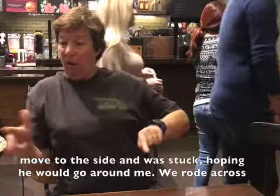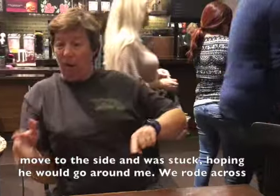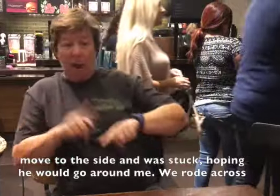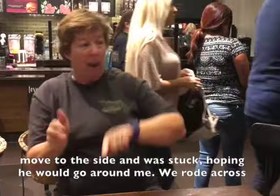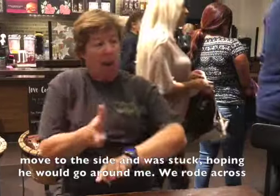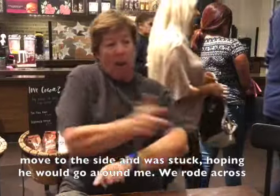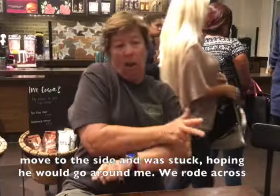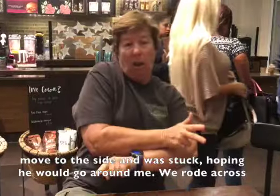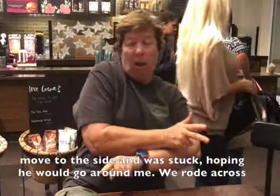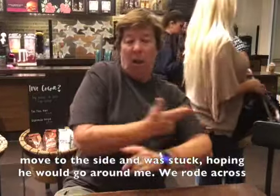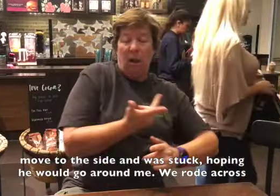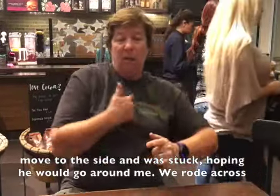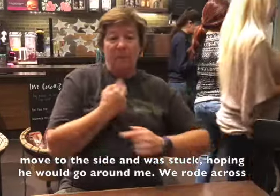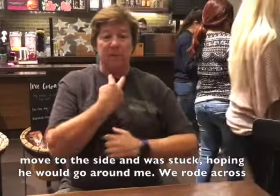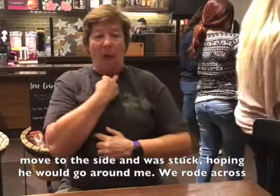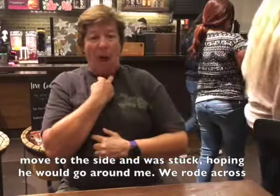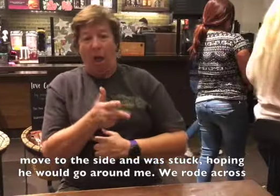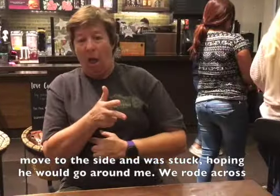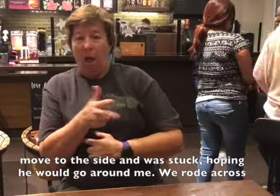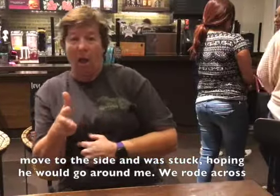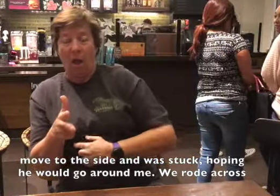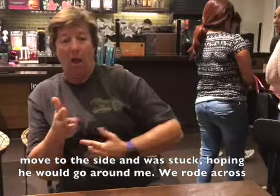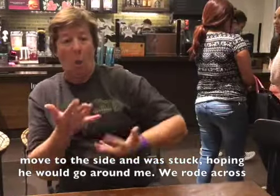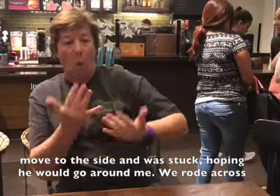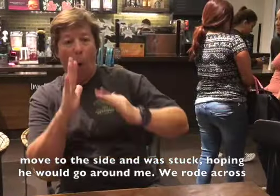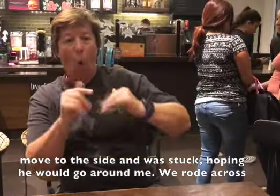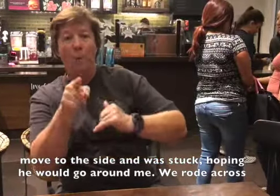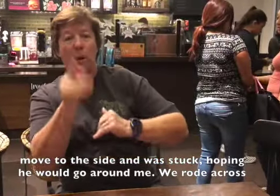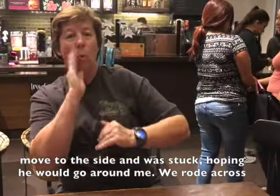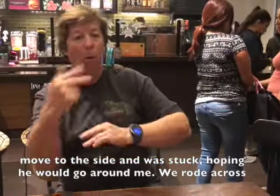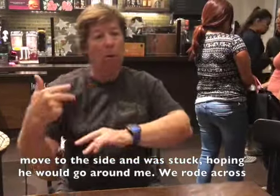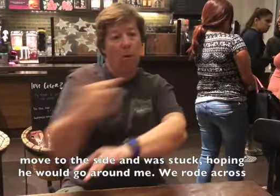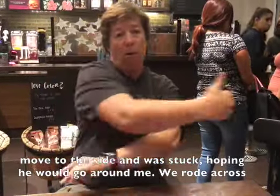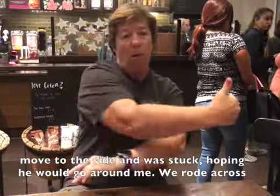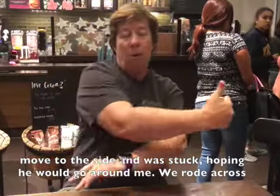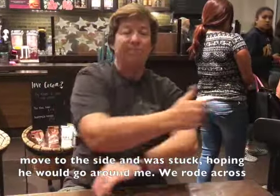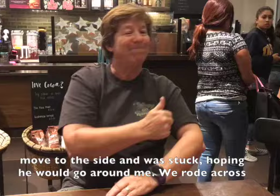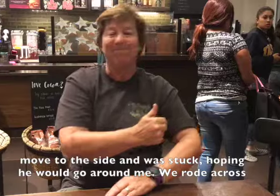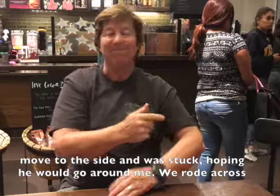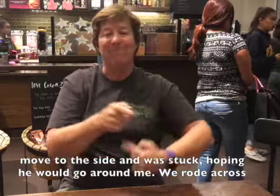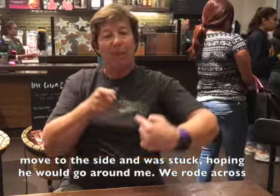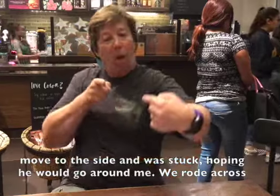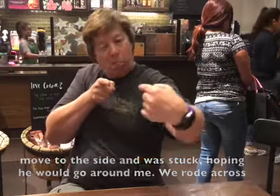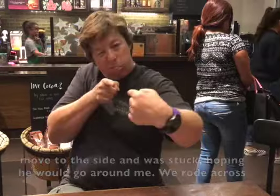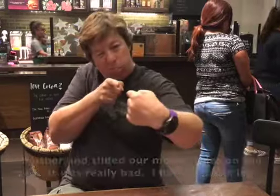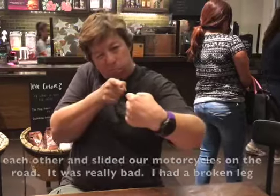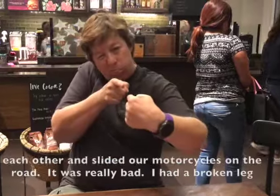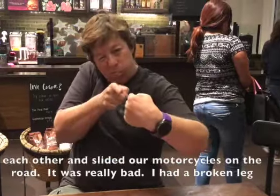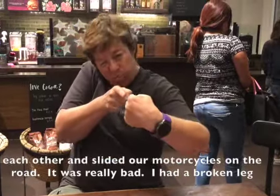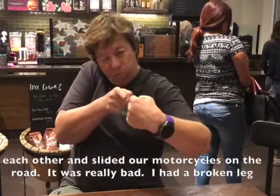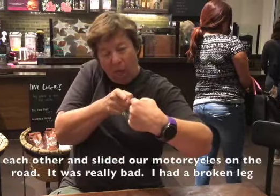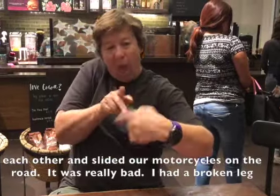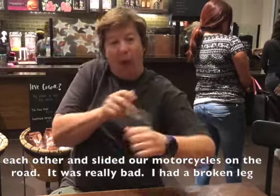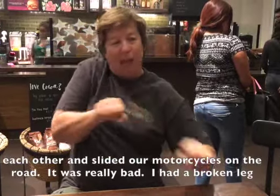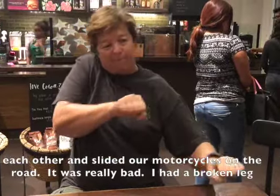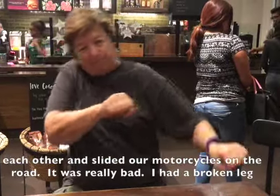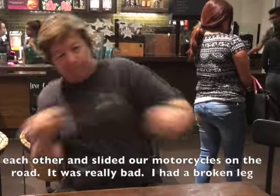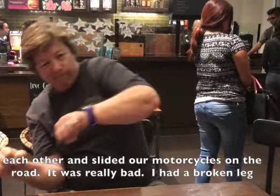I could not move to the side and was struck. Hoping he would go around me, we rode across each other